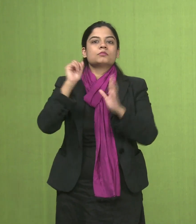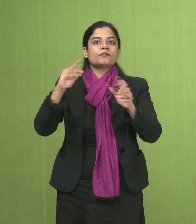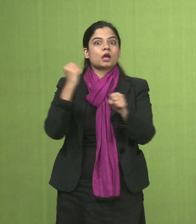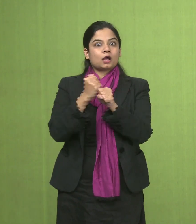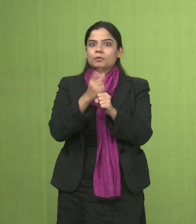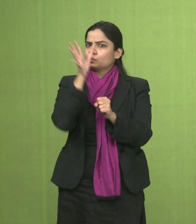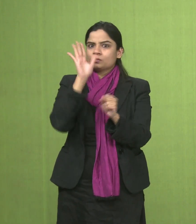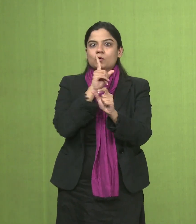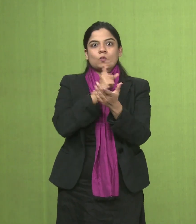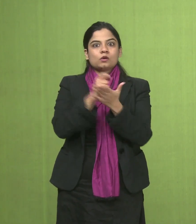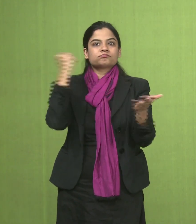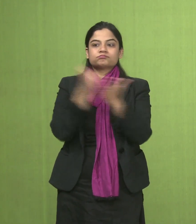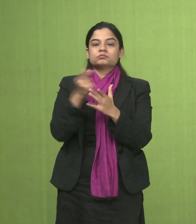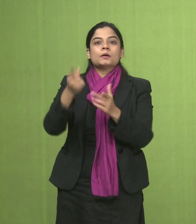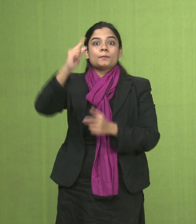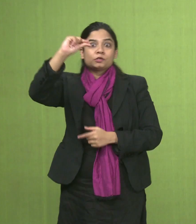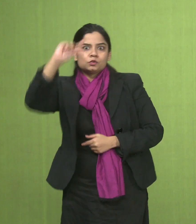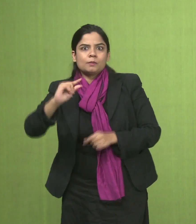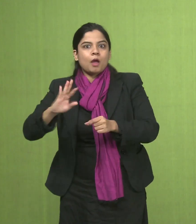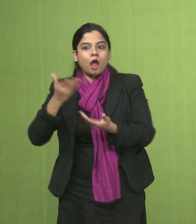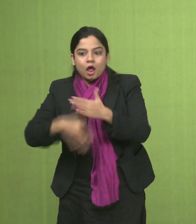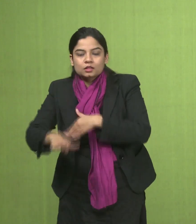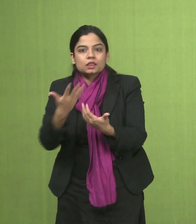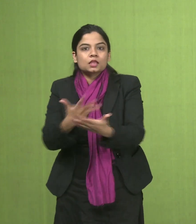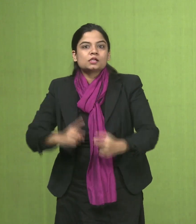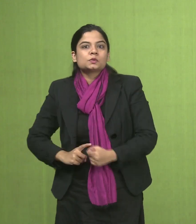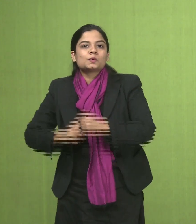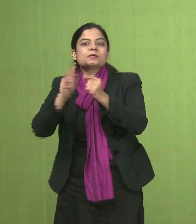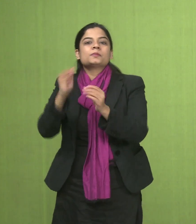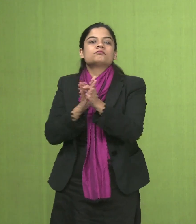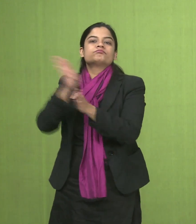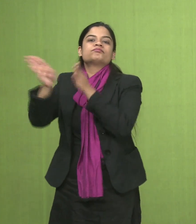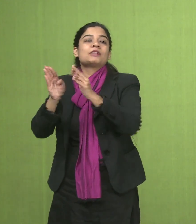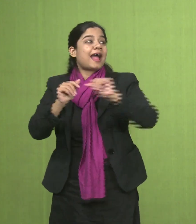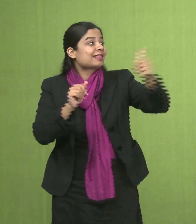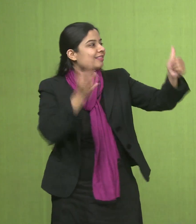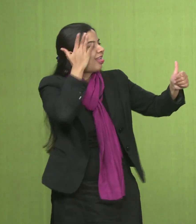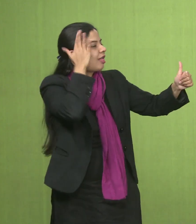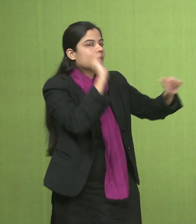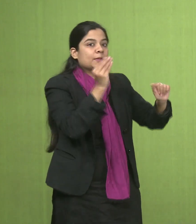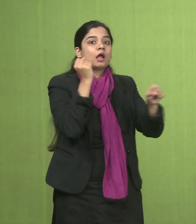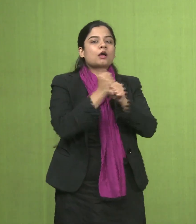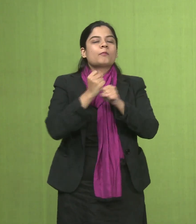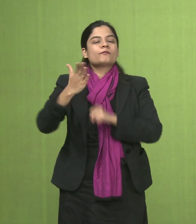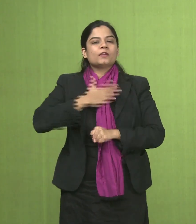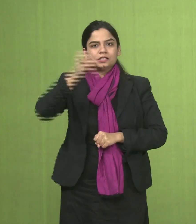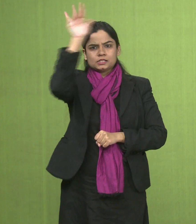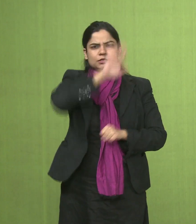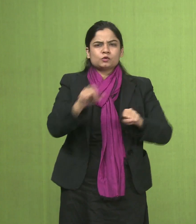because they have the right kind of product quality and they sell it at the right price rather than going to different shops